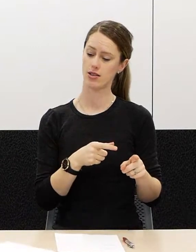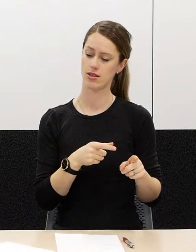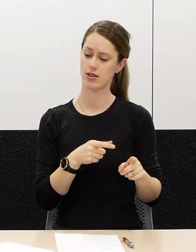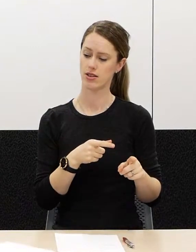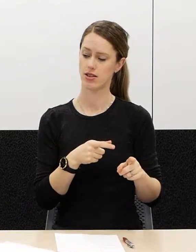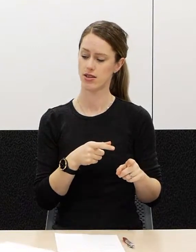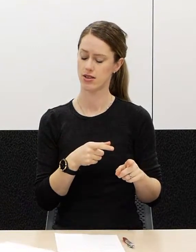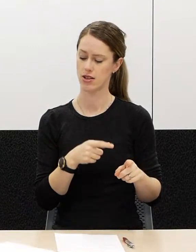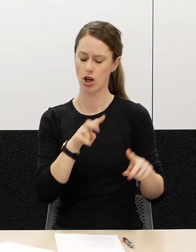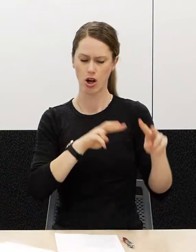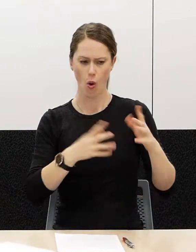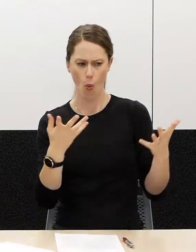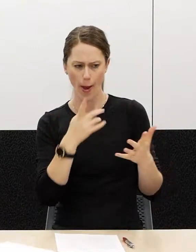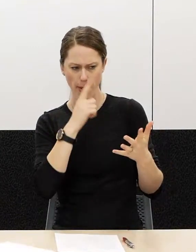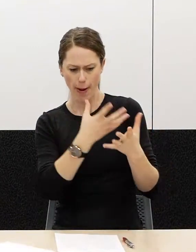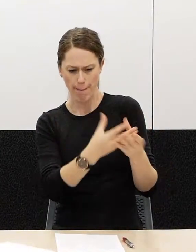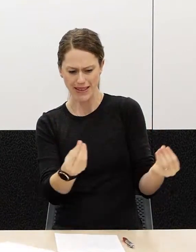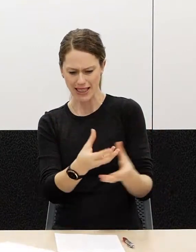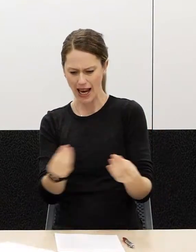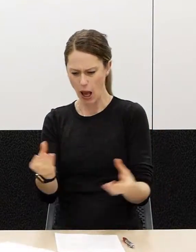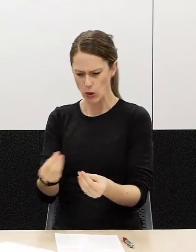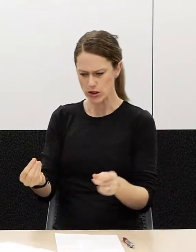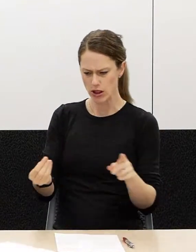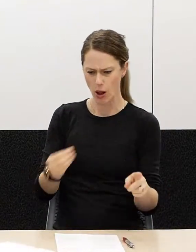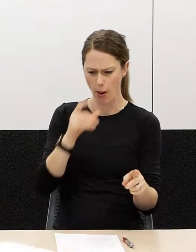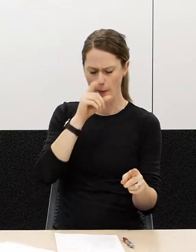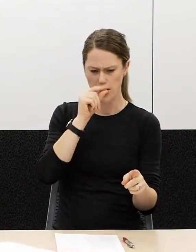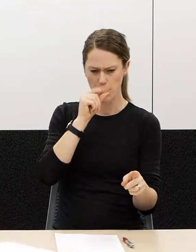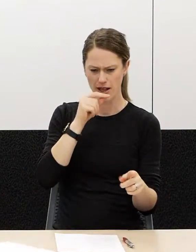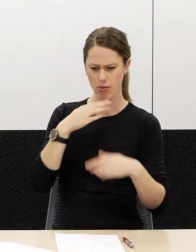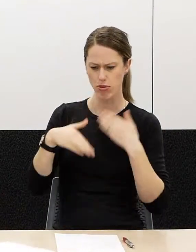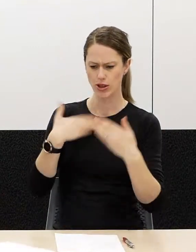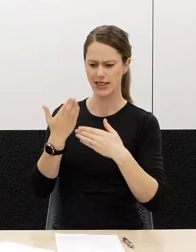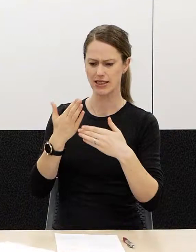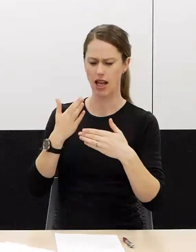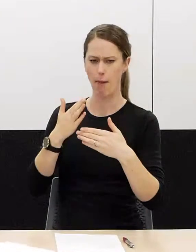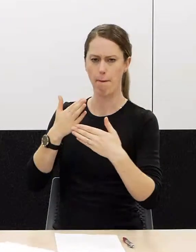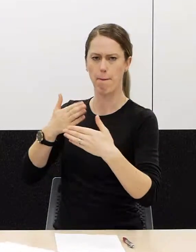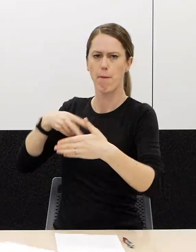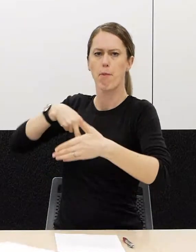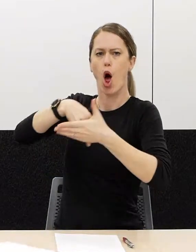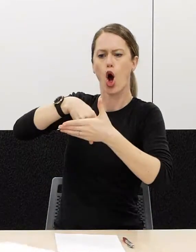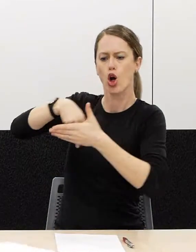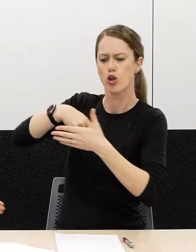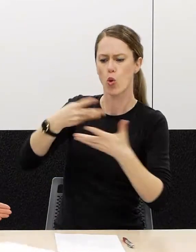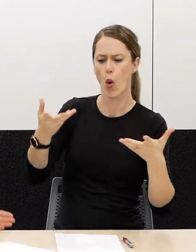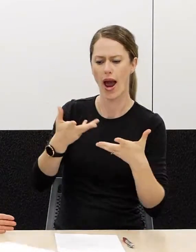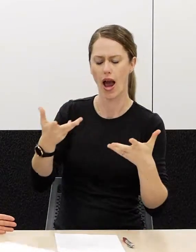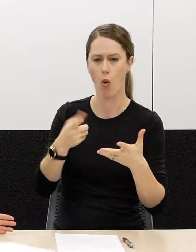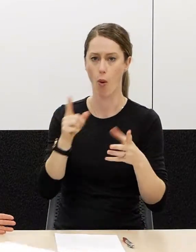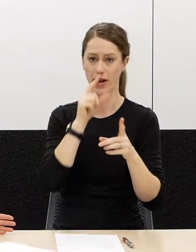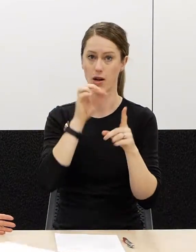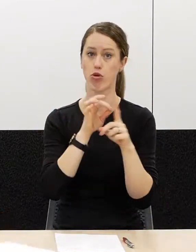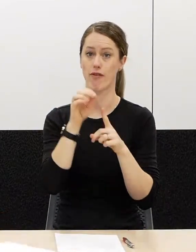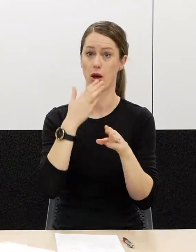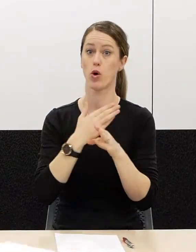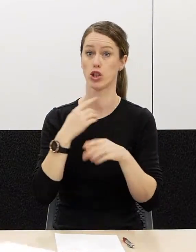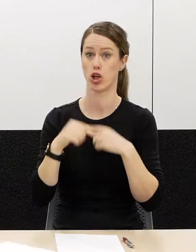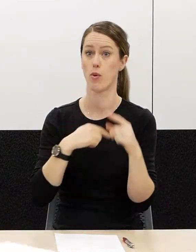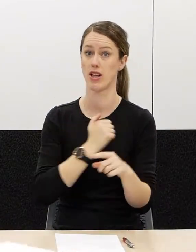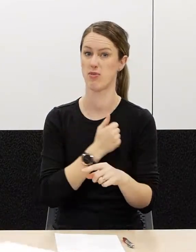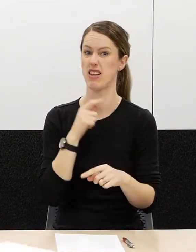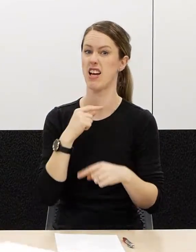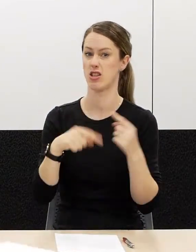to look at where people might be missing out, where there might be bottlenecks in the process, and what we can improve. So that is ongoing work, and we would expect